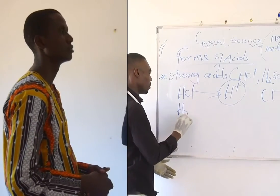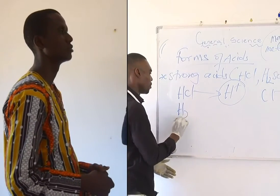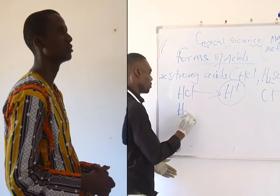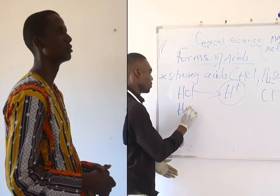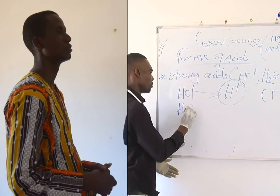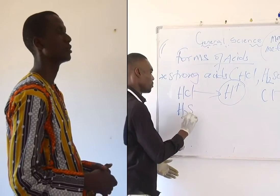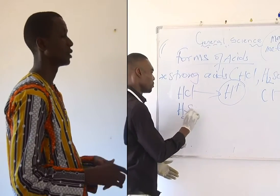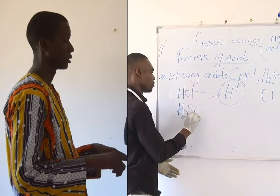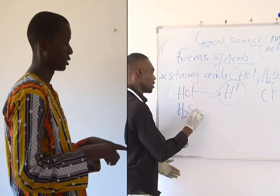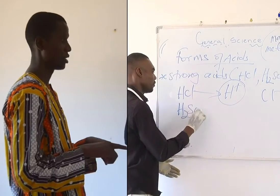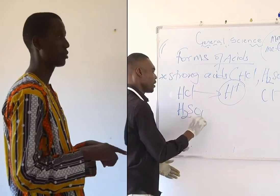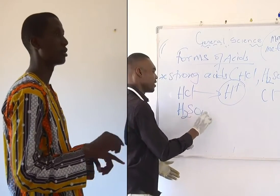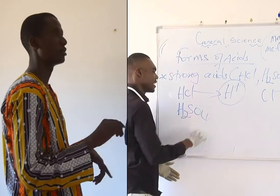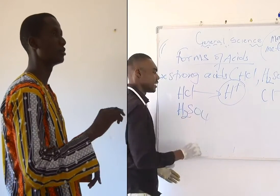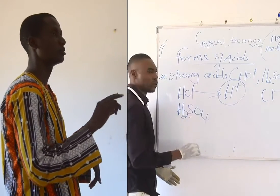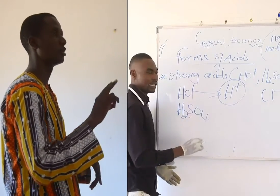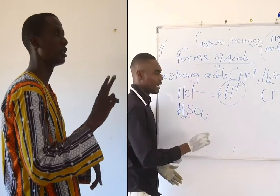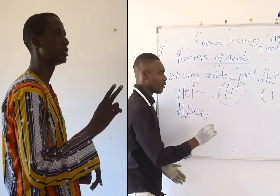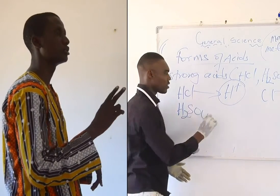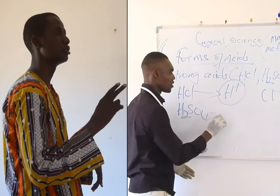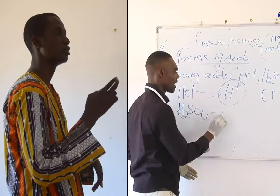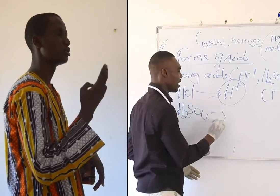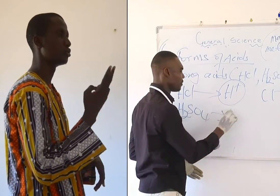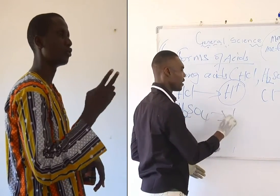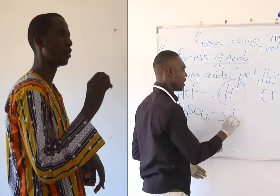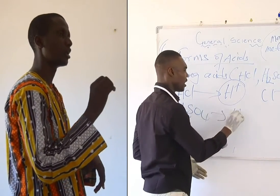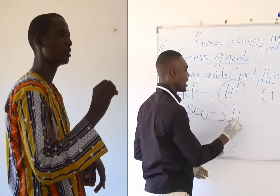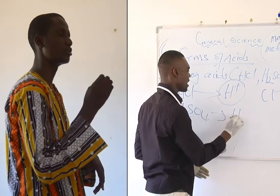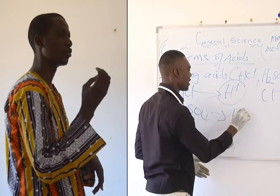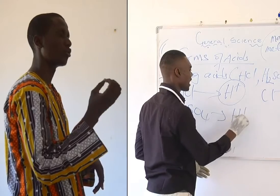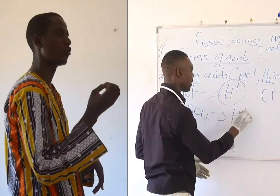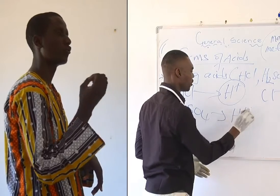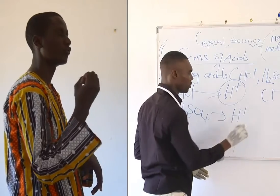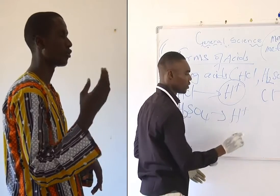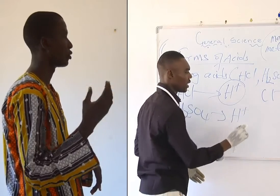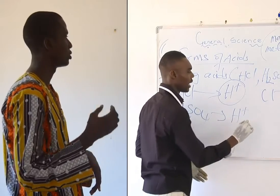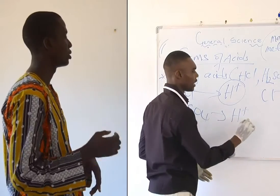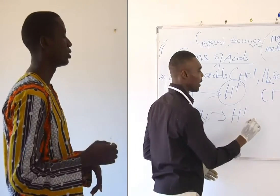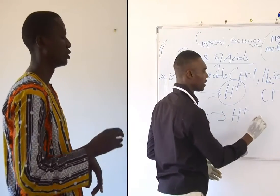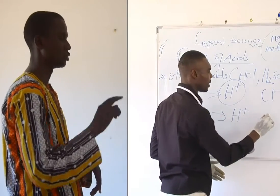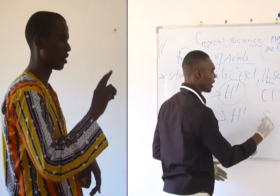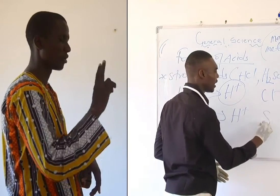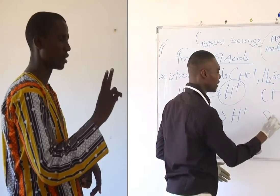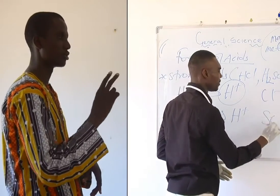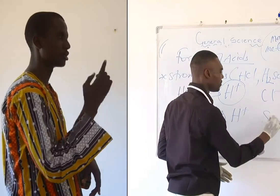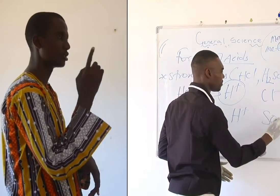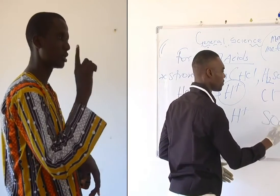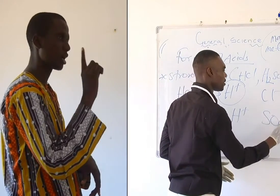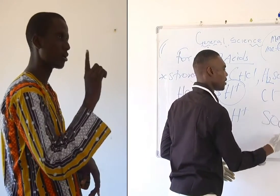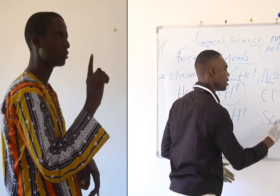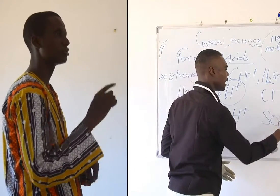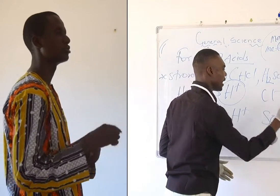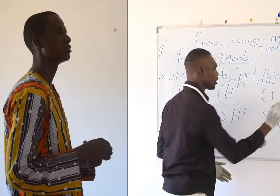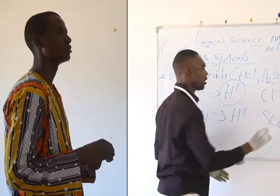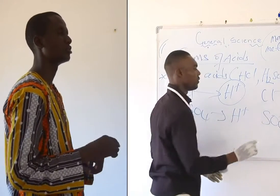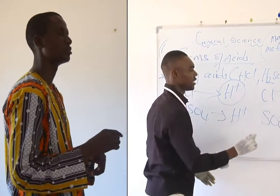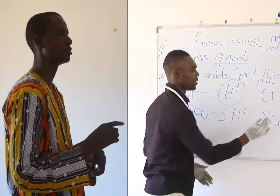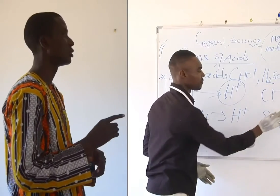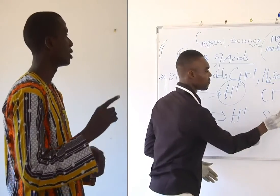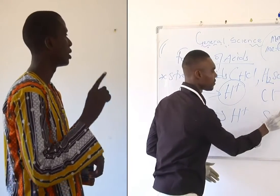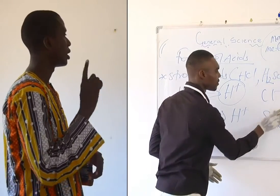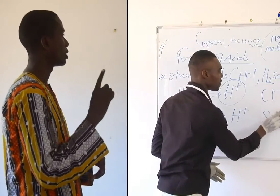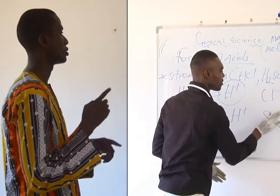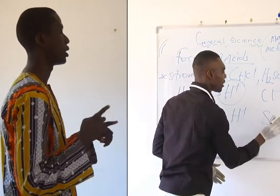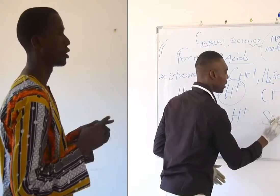H2SO4, if you ionize in water, you are going to have a hydrogen ion and what? And a